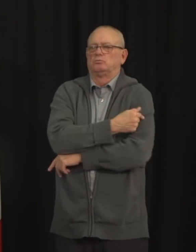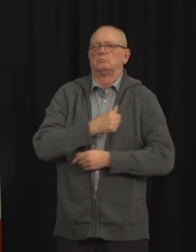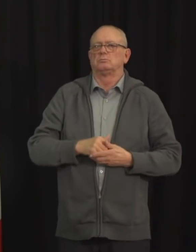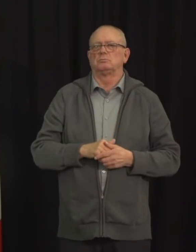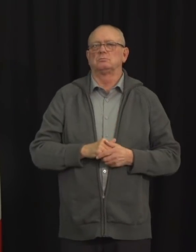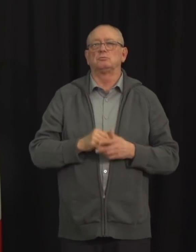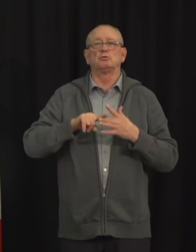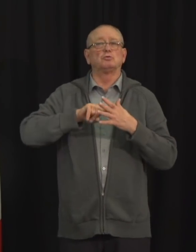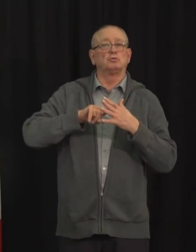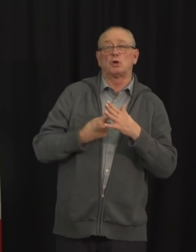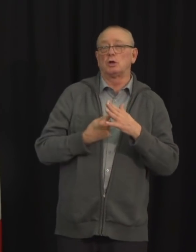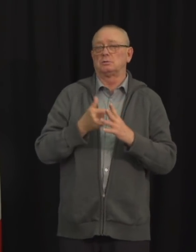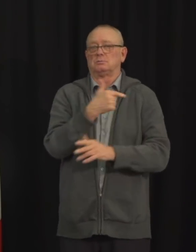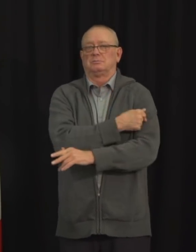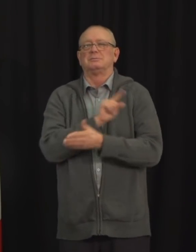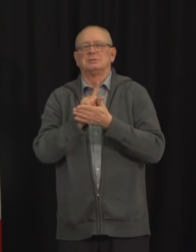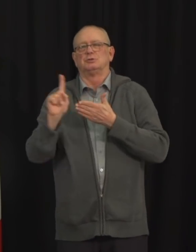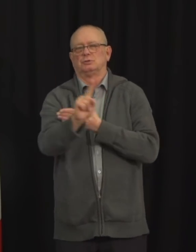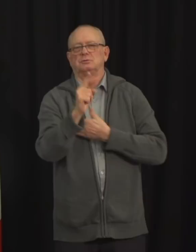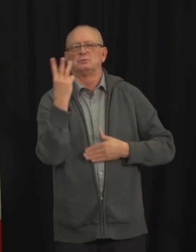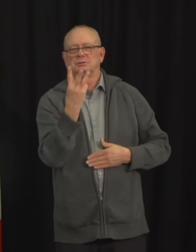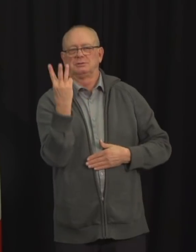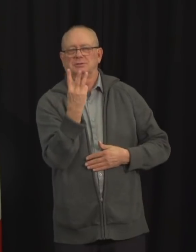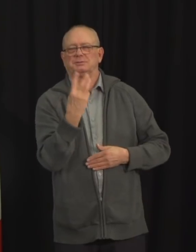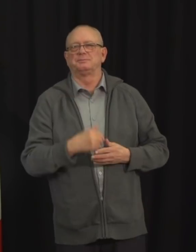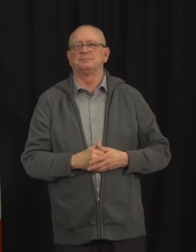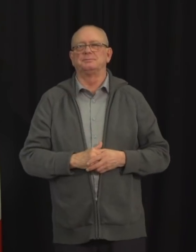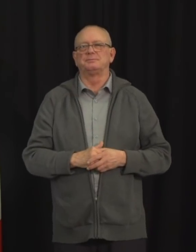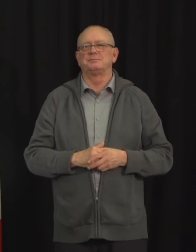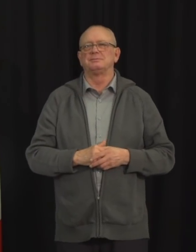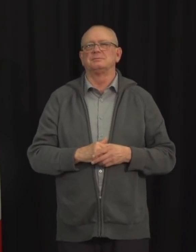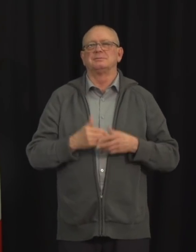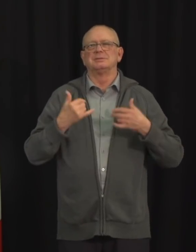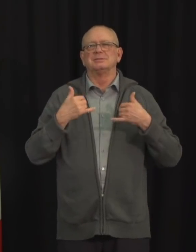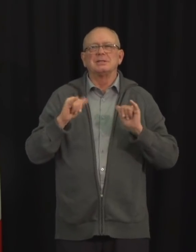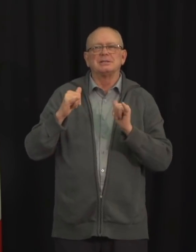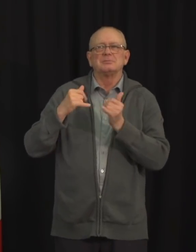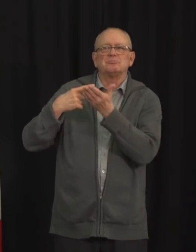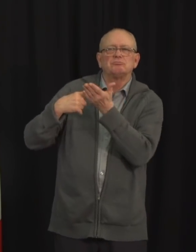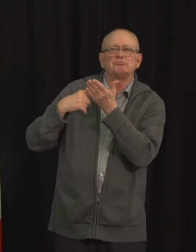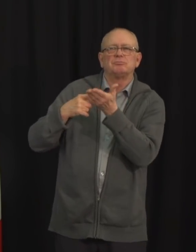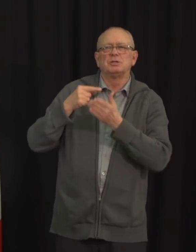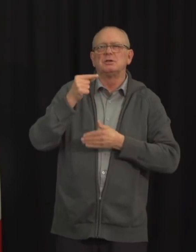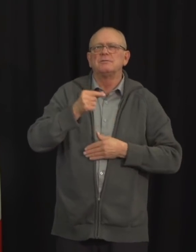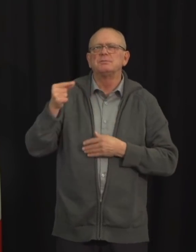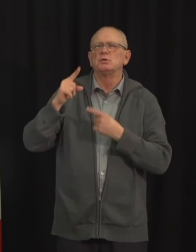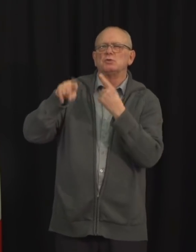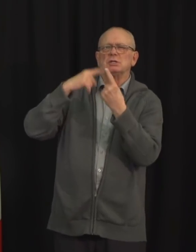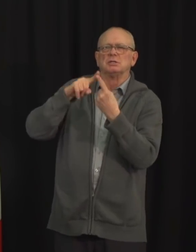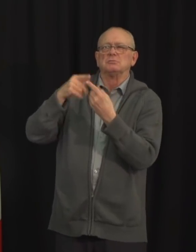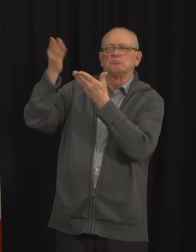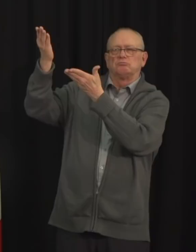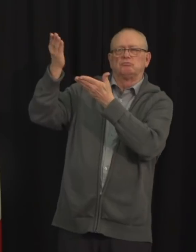government to confirm the next shipment of vaccines, but expect it will arrive later in December. We'll share more details